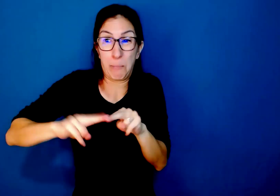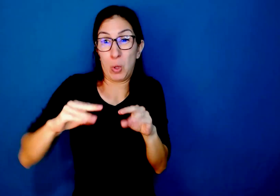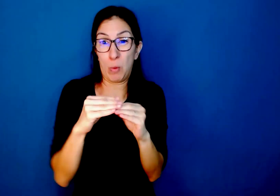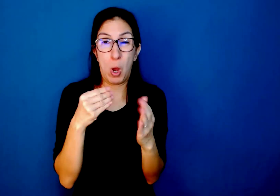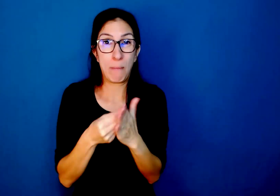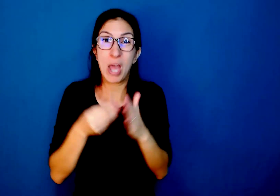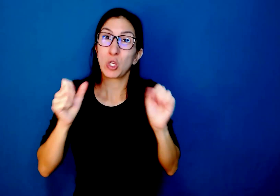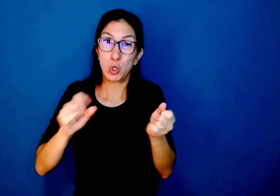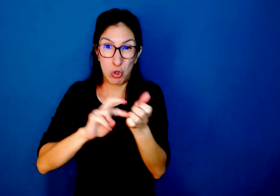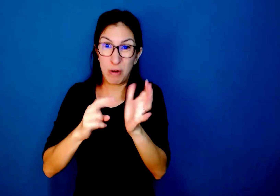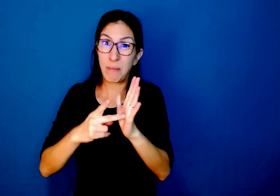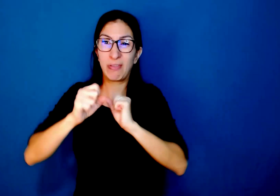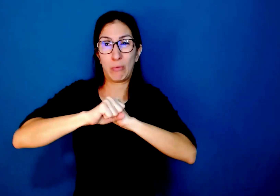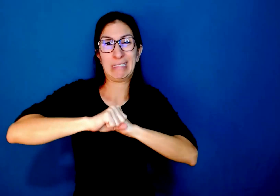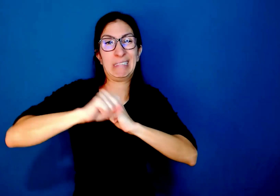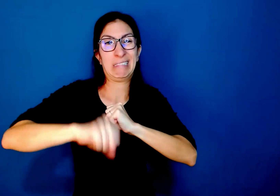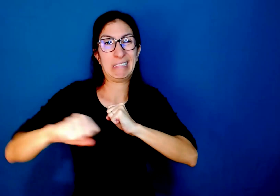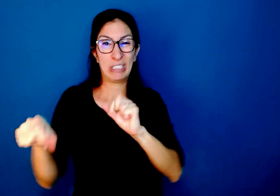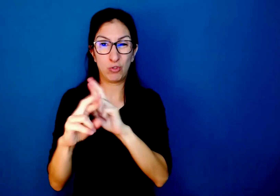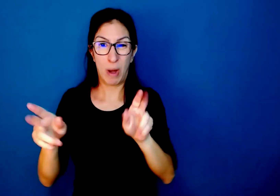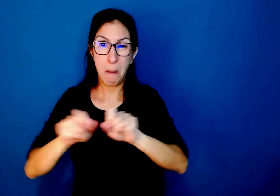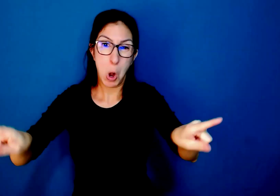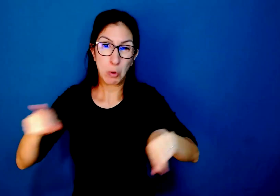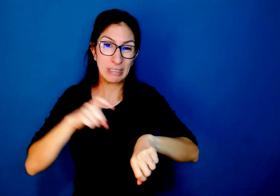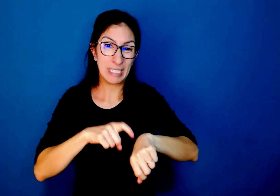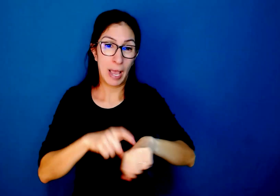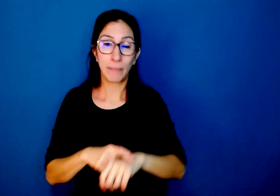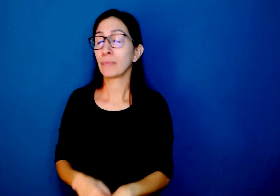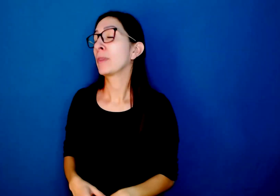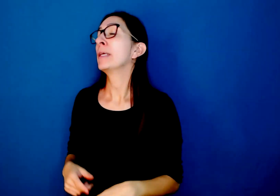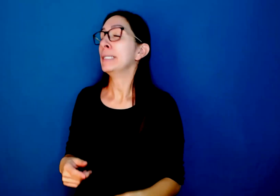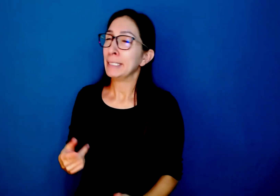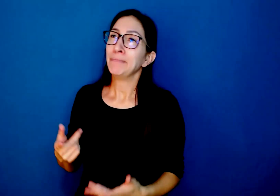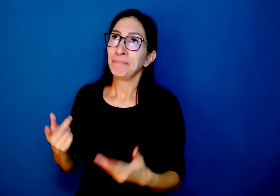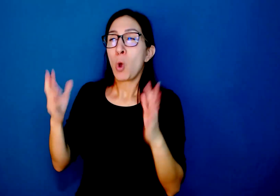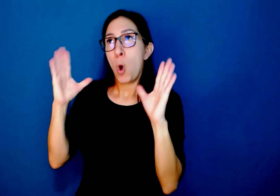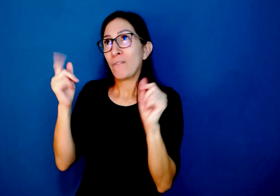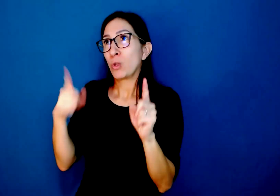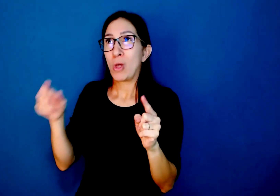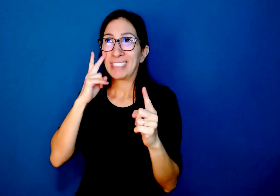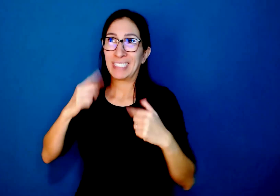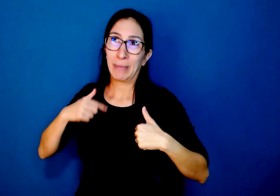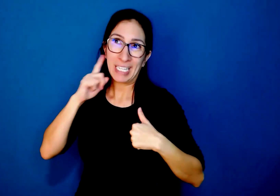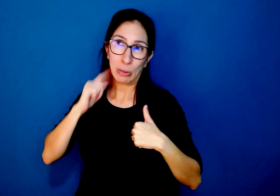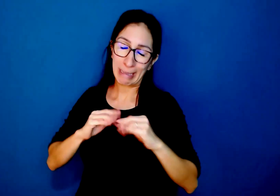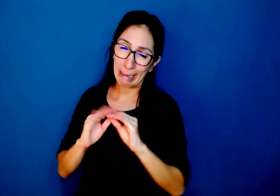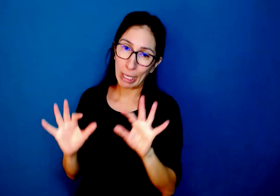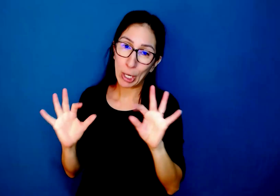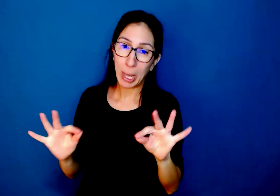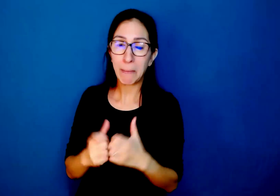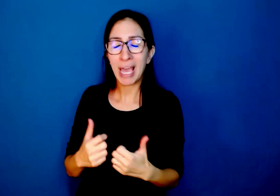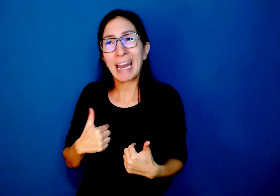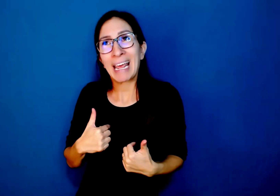Well, hopefully you can all see and hear me here. Yeah, I would say I think, you